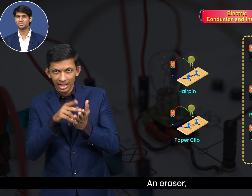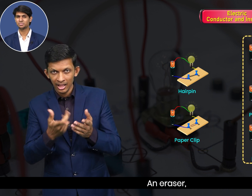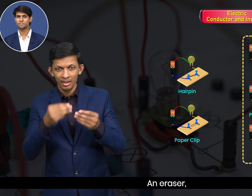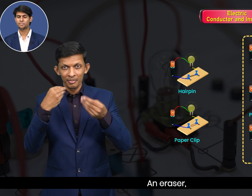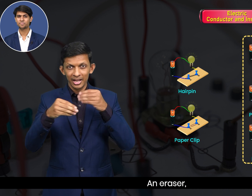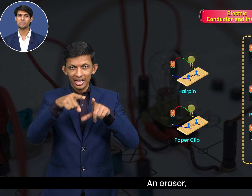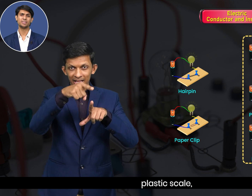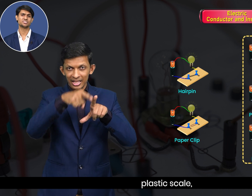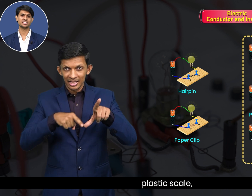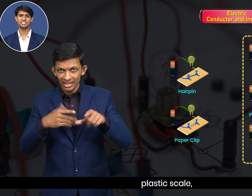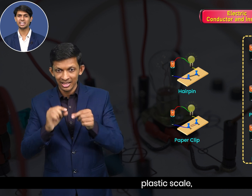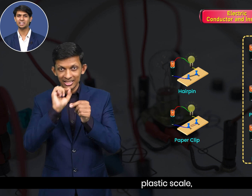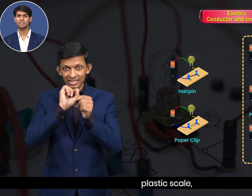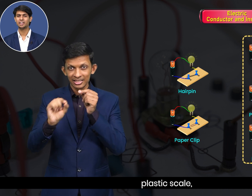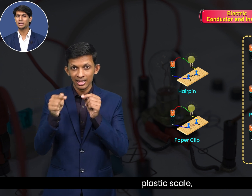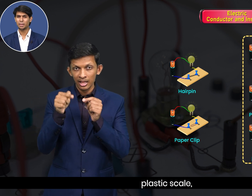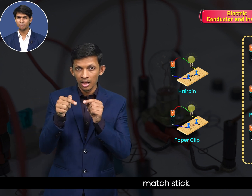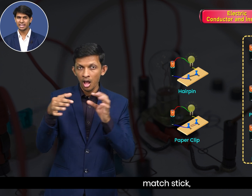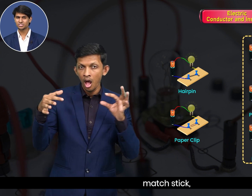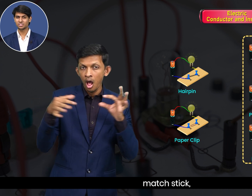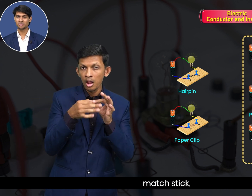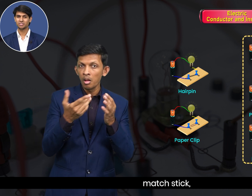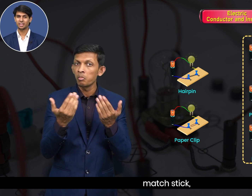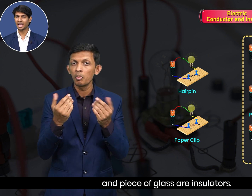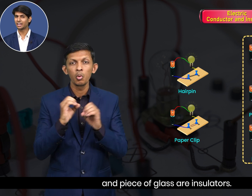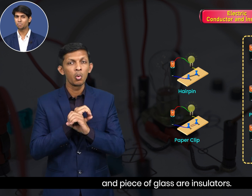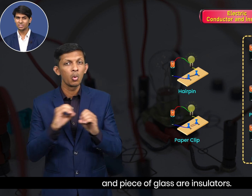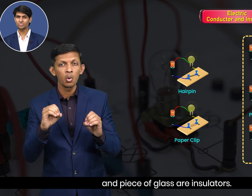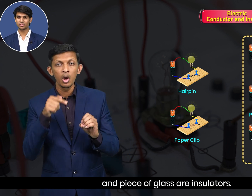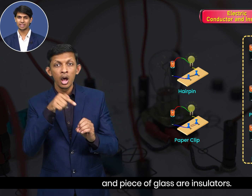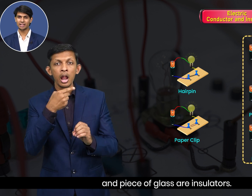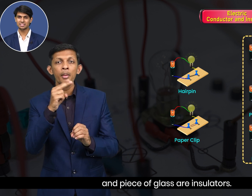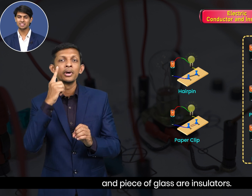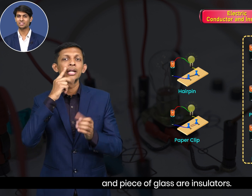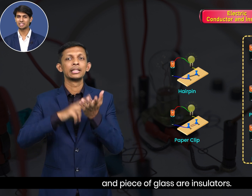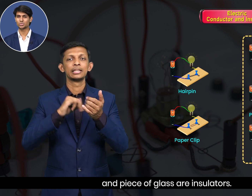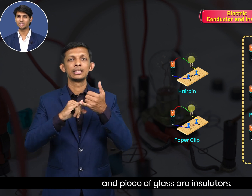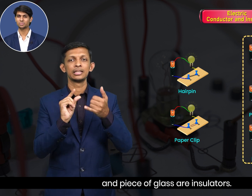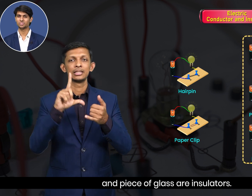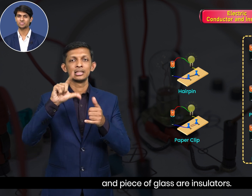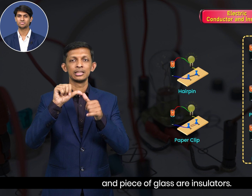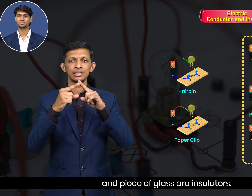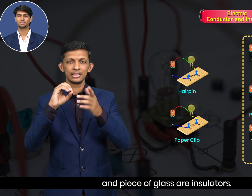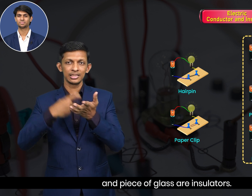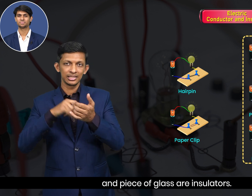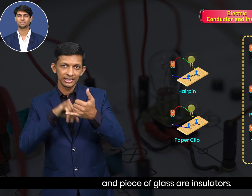An eraser, plastic scale, matchstick, and piece of glass are